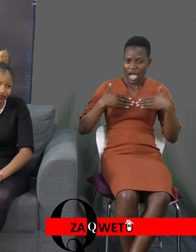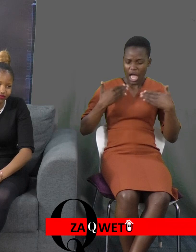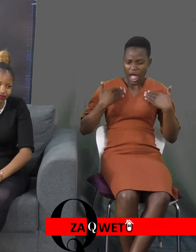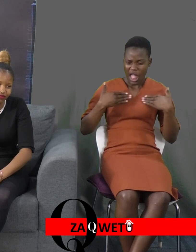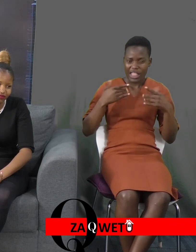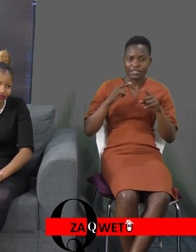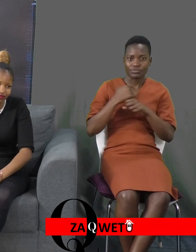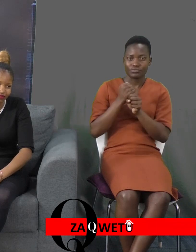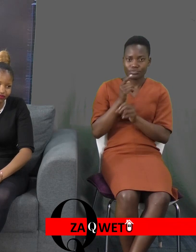as Ruth?